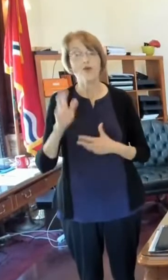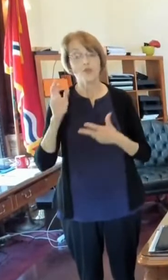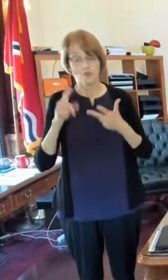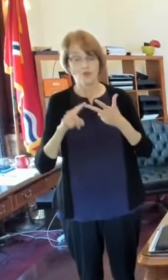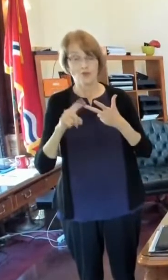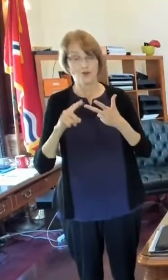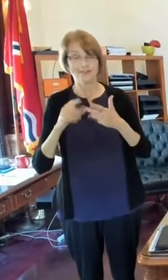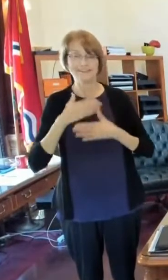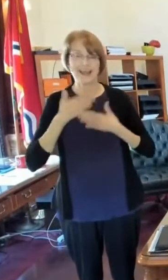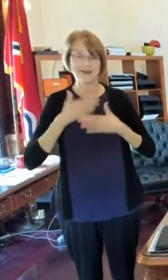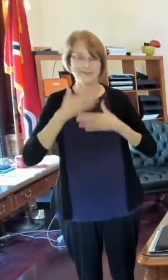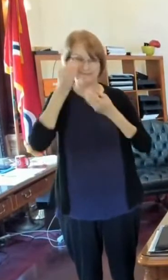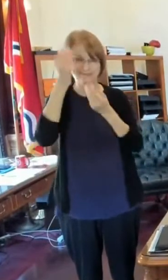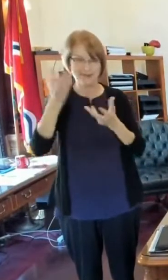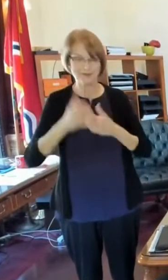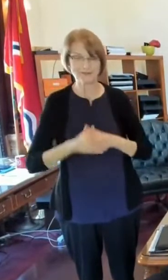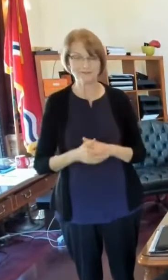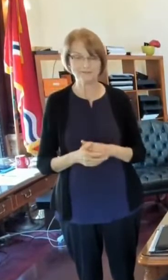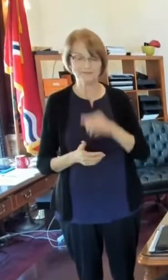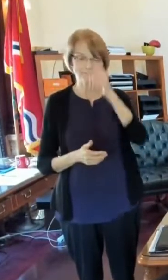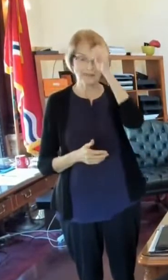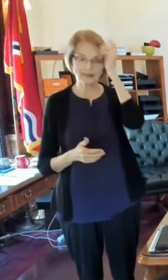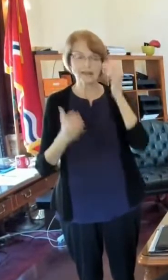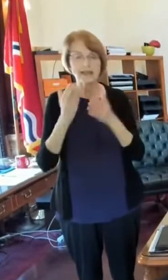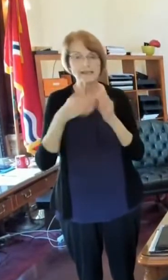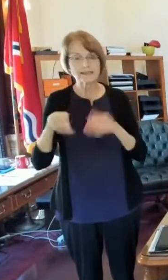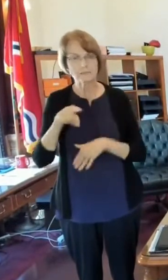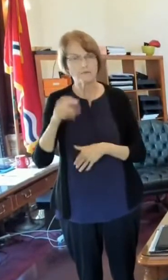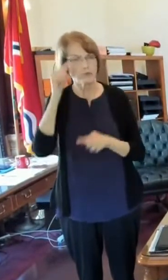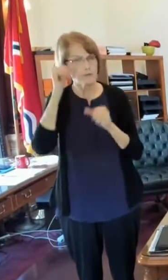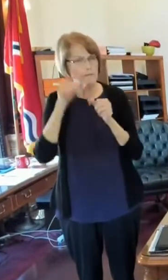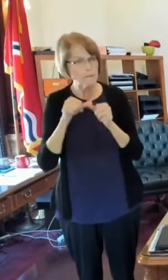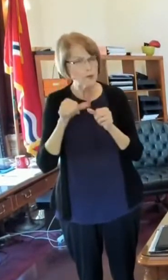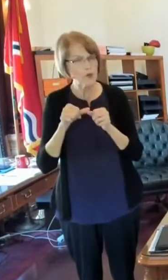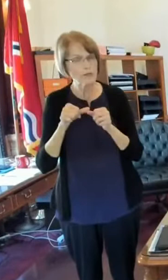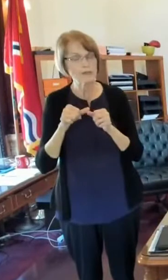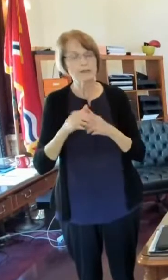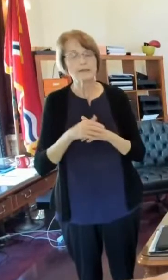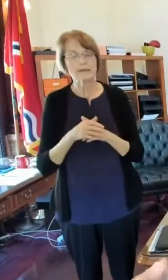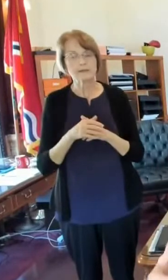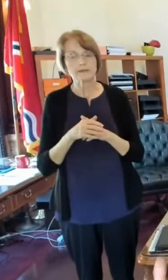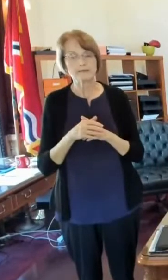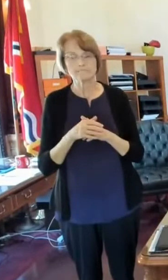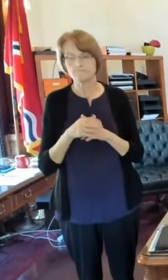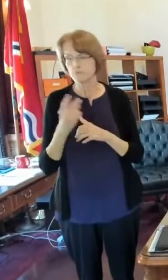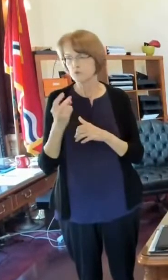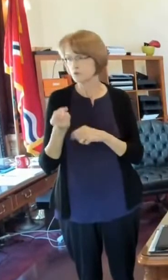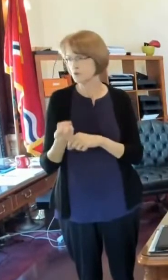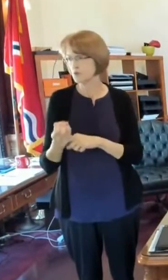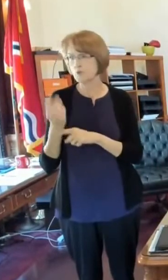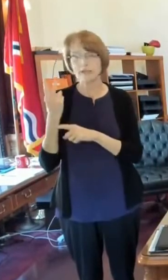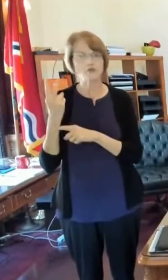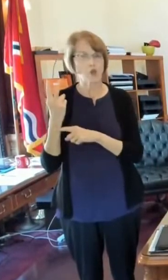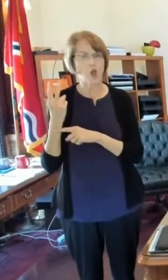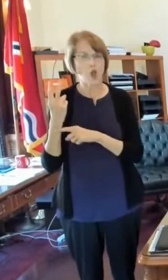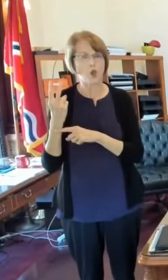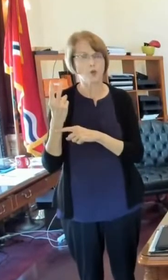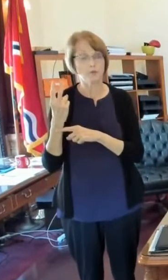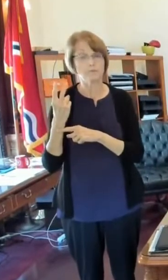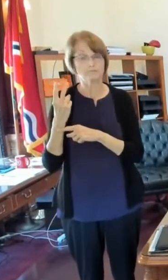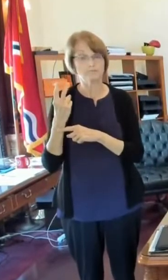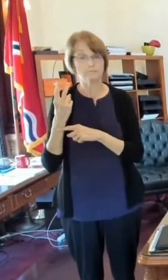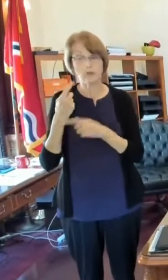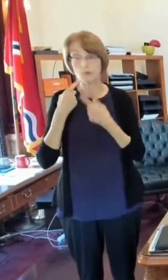think. So some of you may remember that a couple of years ago, it was announced